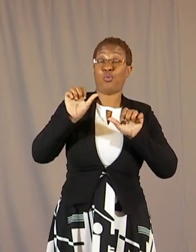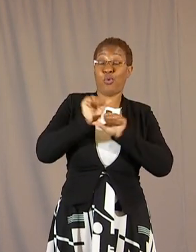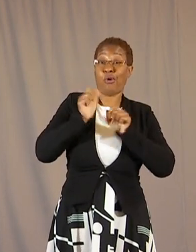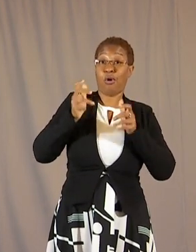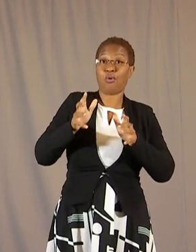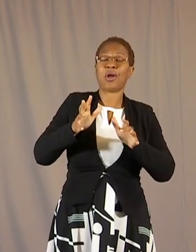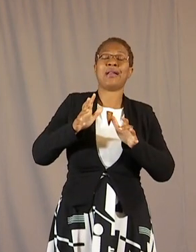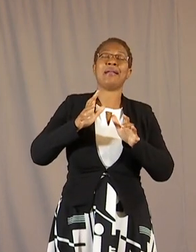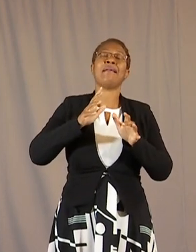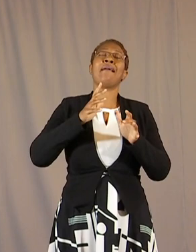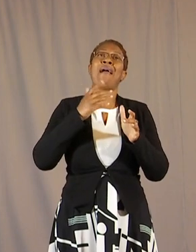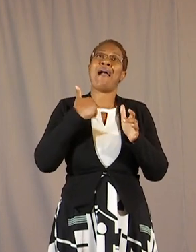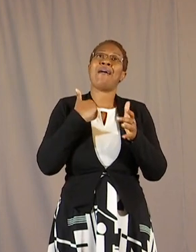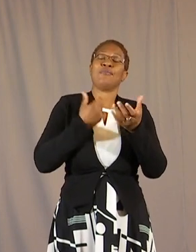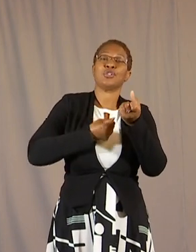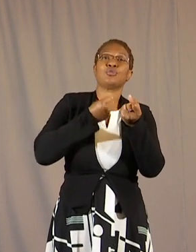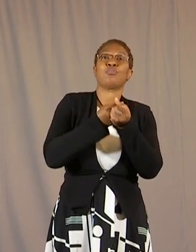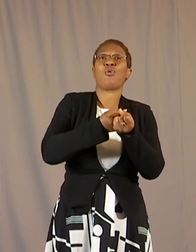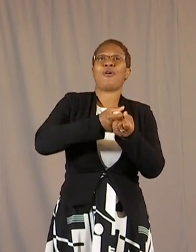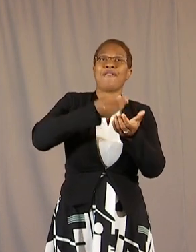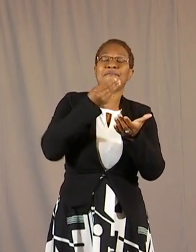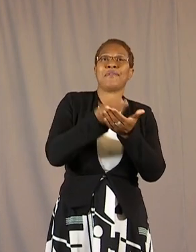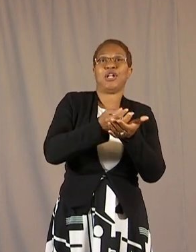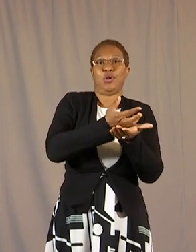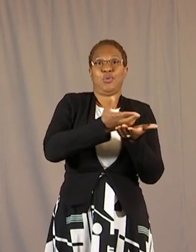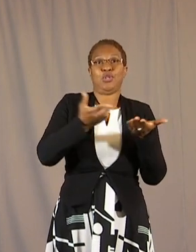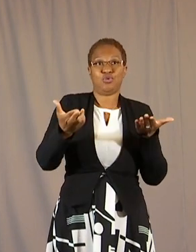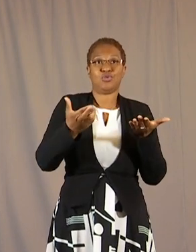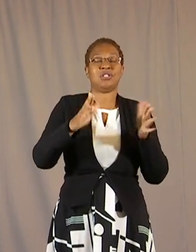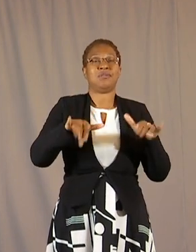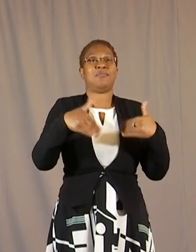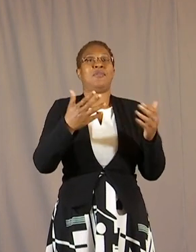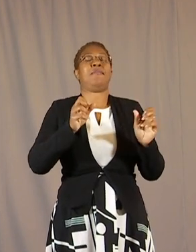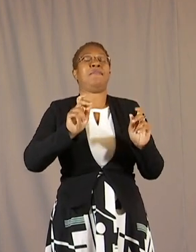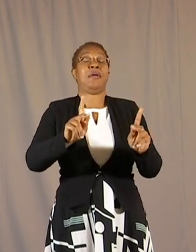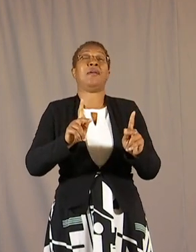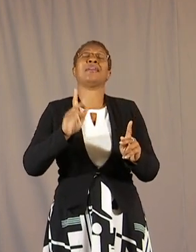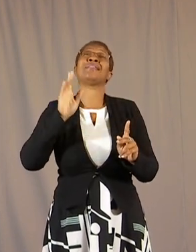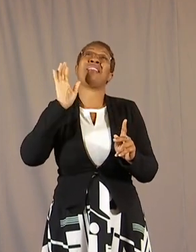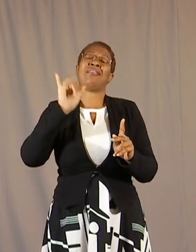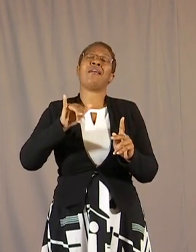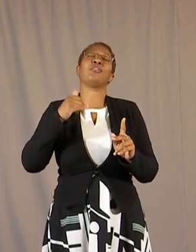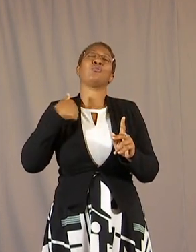and a role for government and what we need to, you know, focus on in the future.